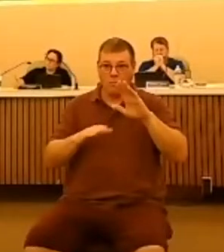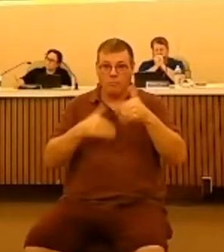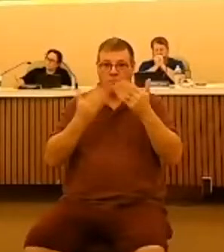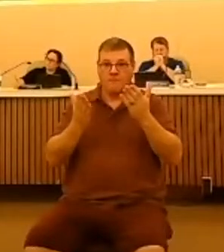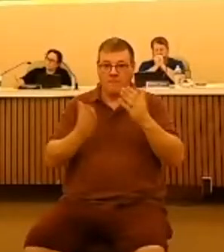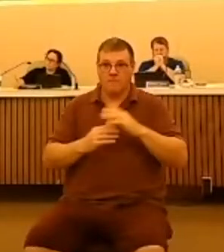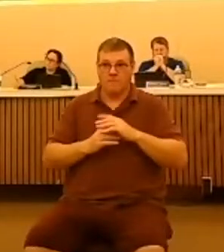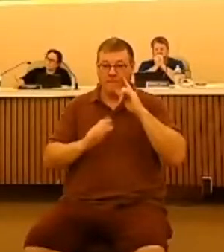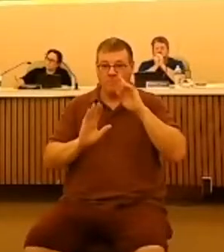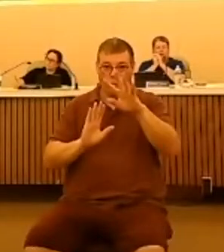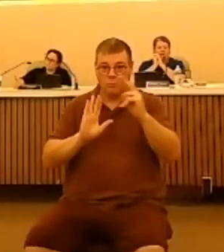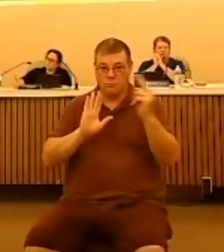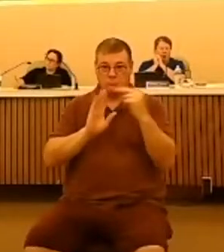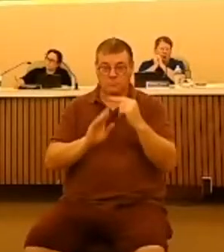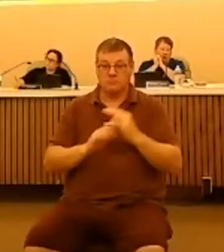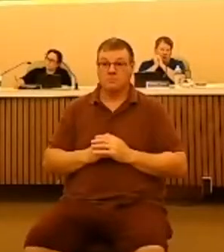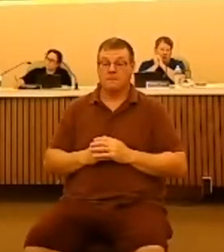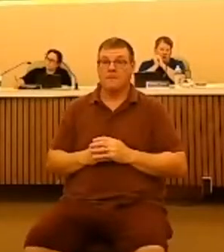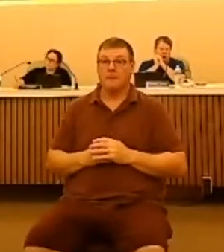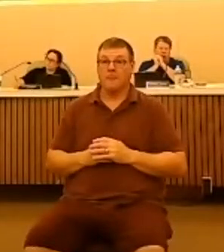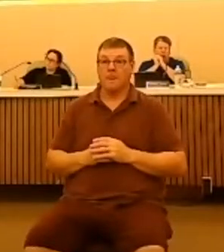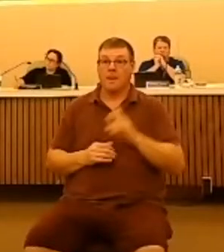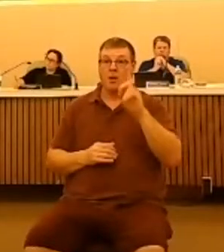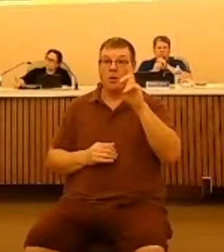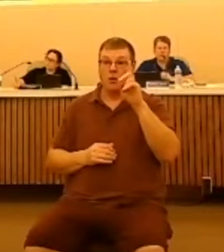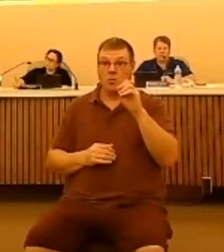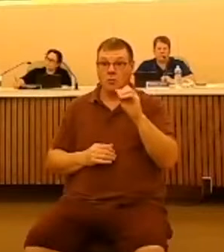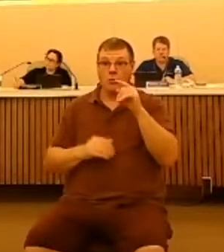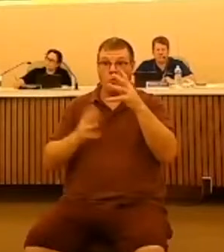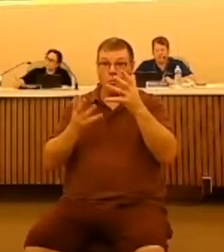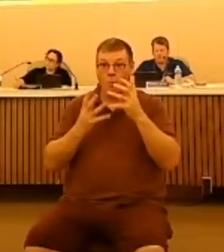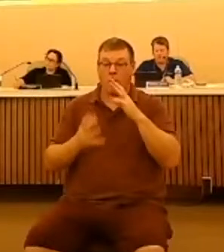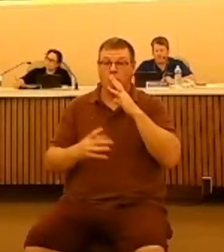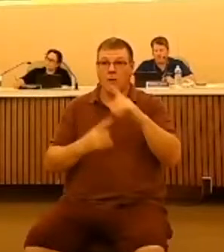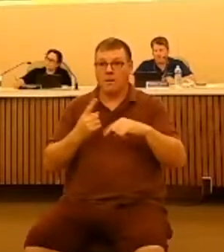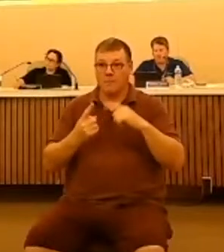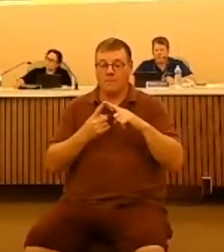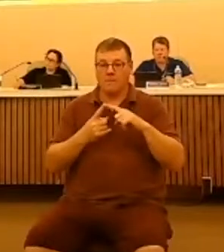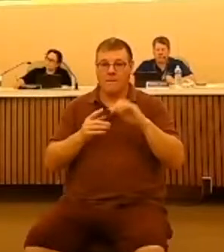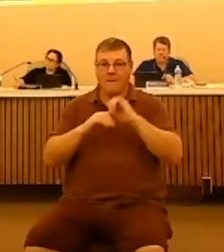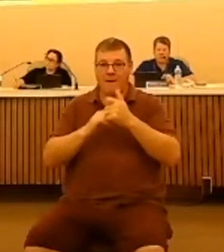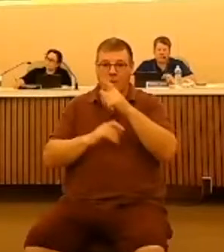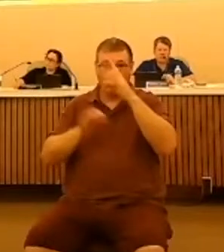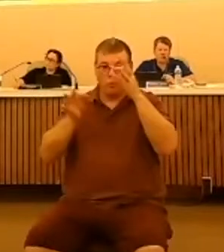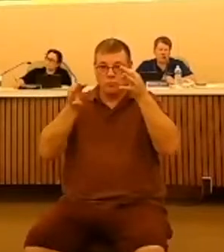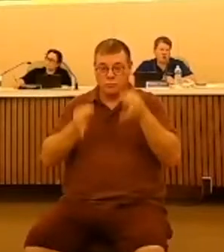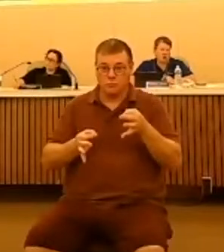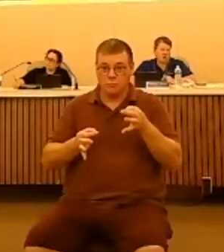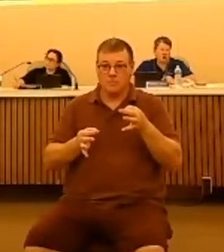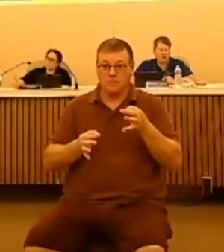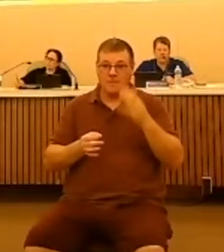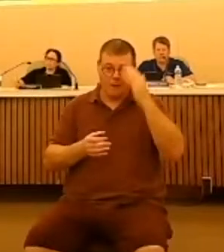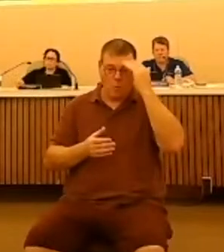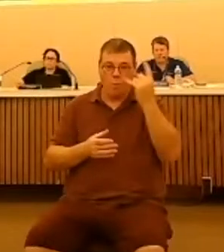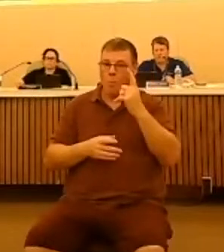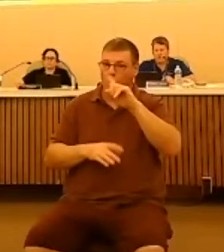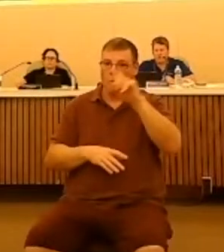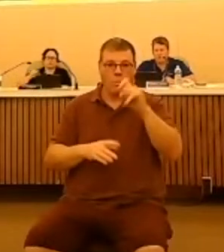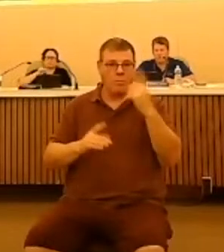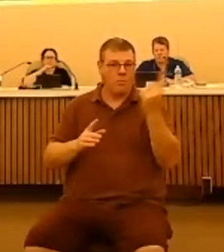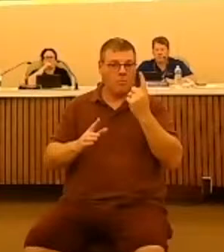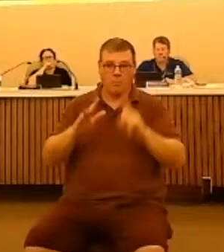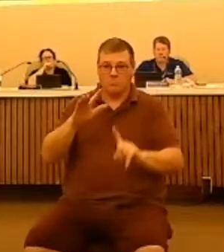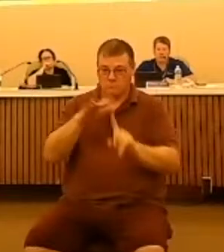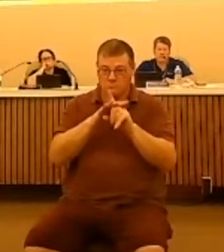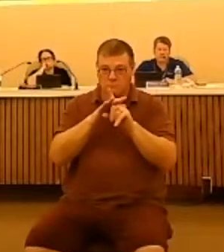for review. You want to talk about trip generations, how you determined, as well as, I know one of the questions that always comes up